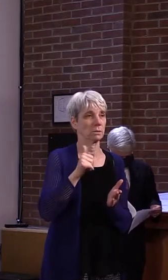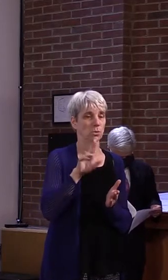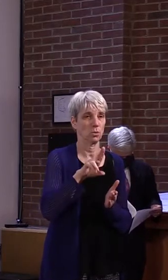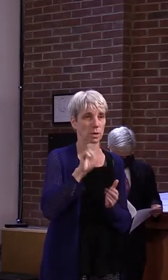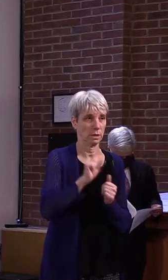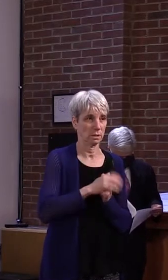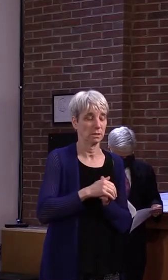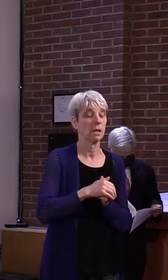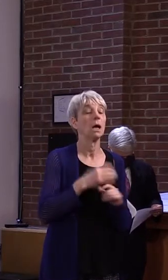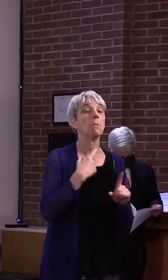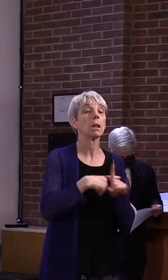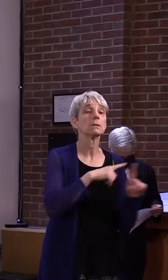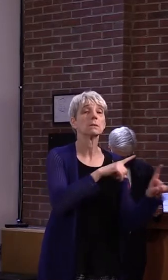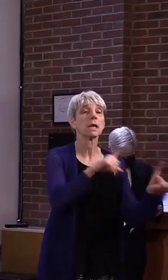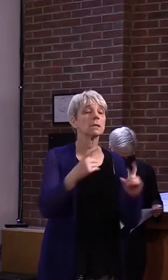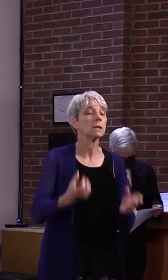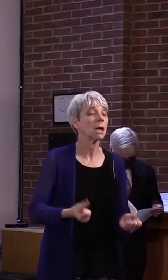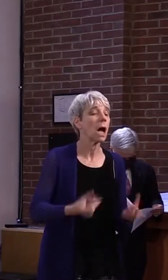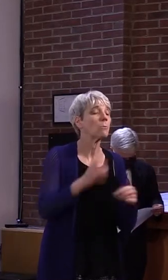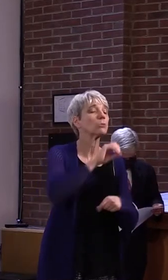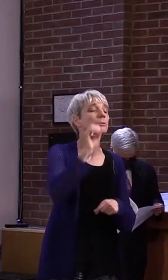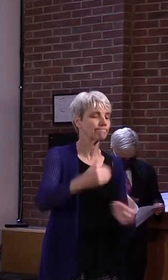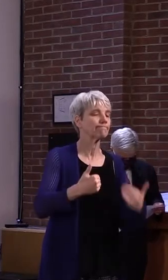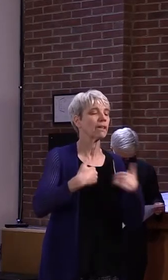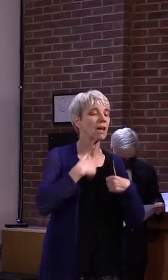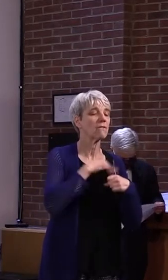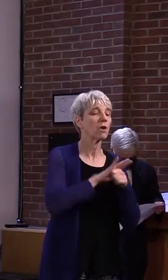percent positivity rate.